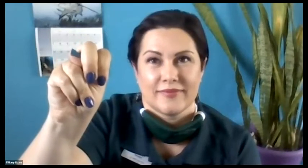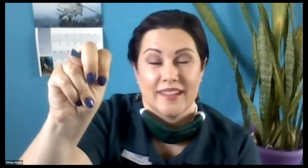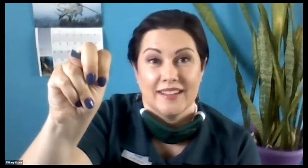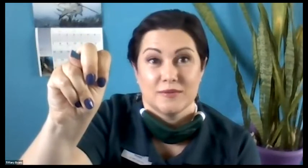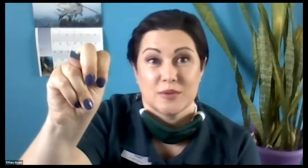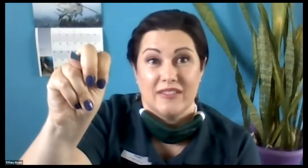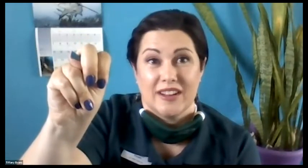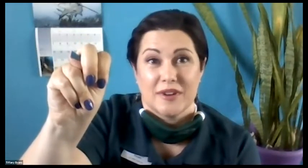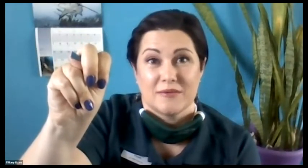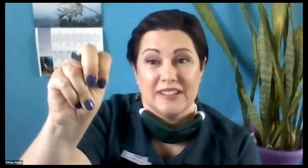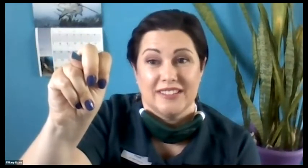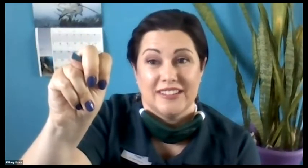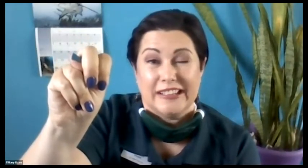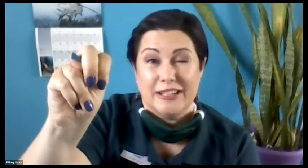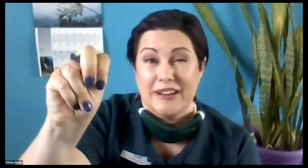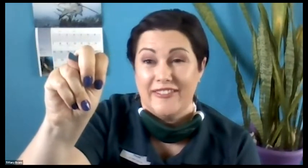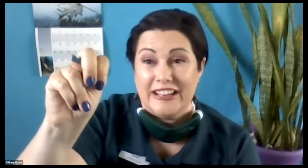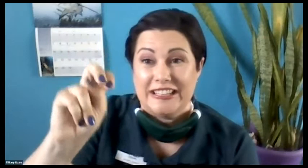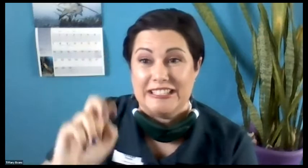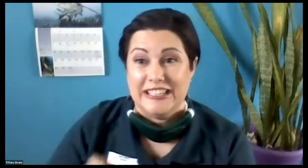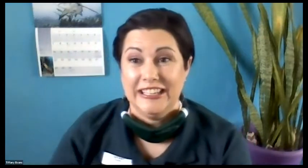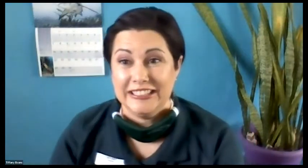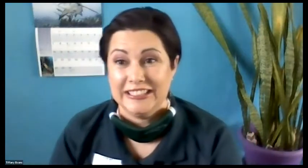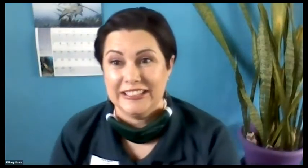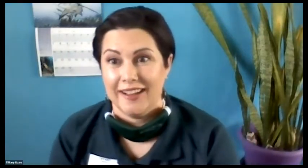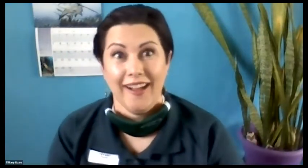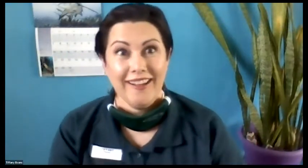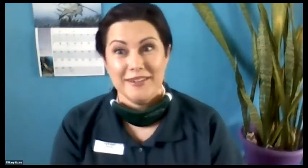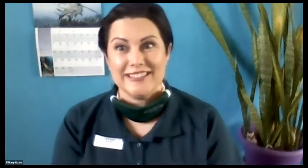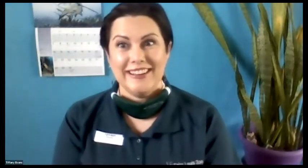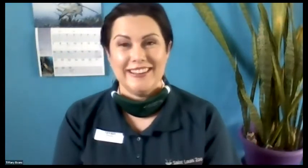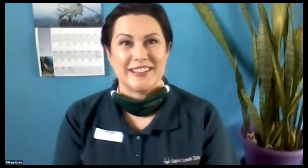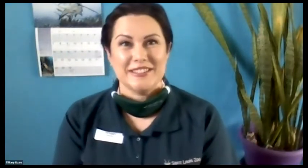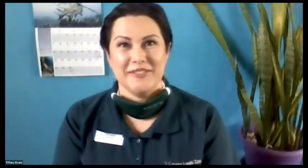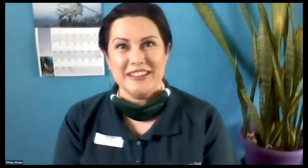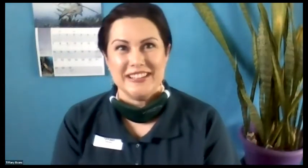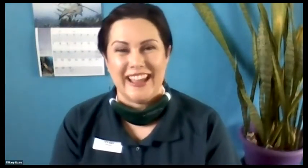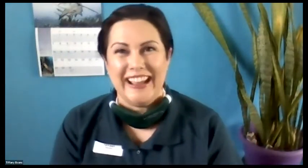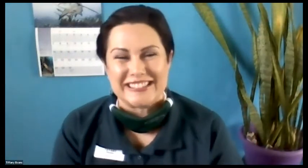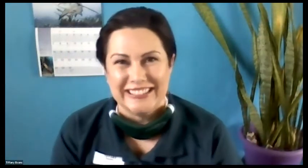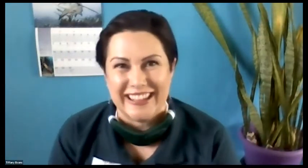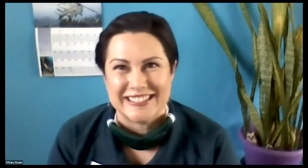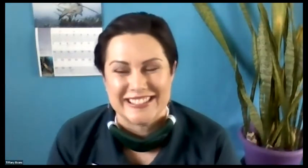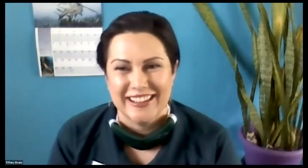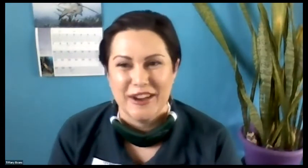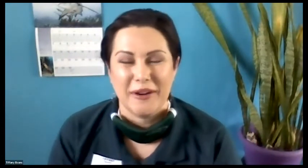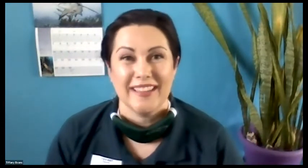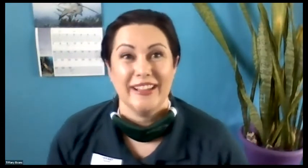Okay, 12-letter word, really long. Anybody have any idea? Ah, you guys got it. It's conservation. Excellent. Okay, let's try